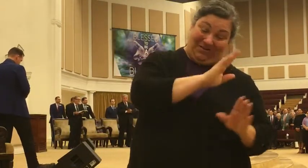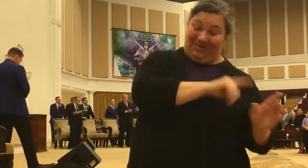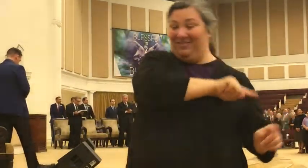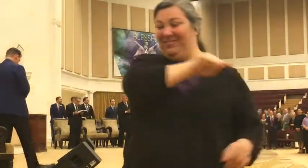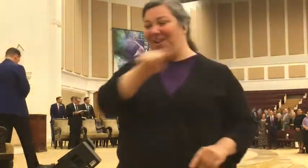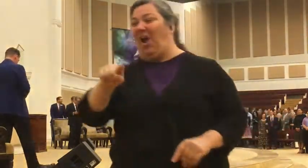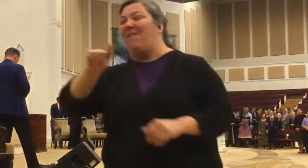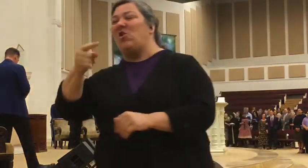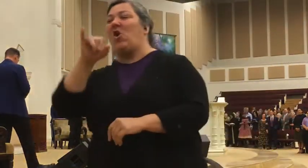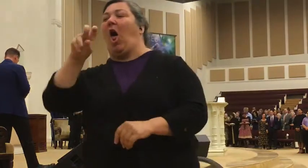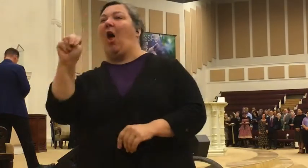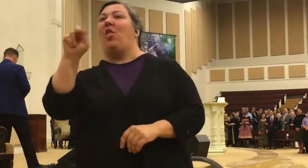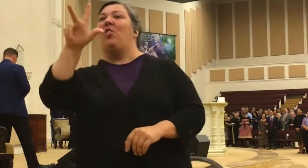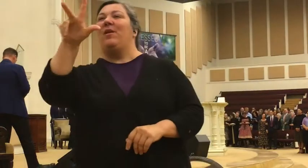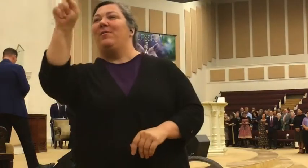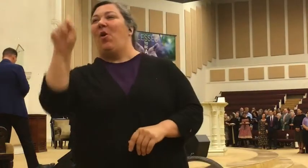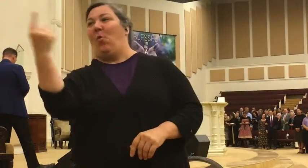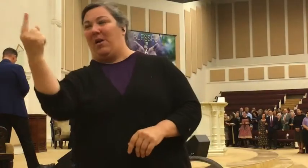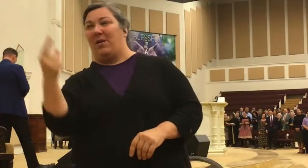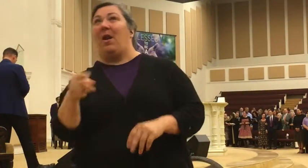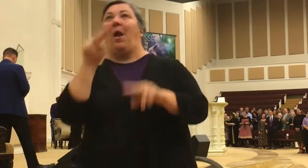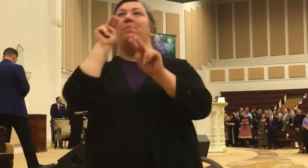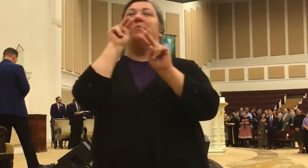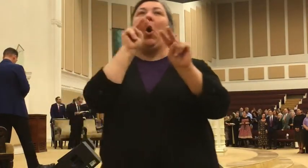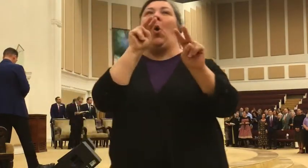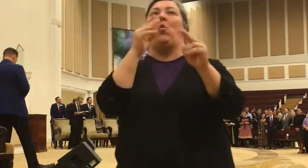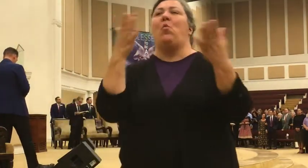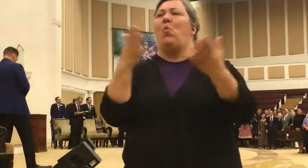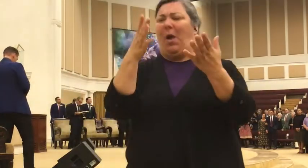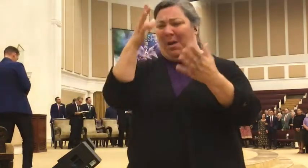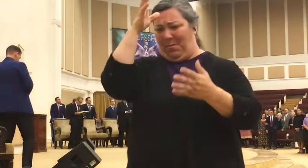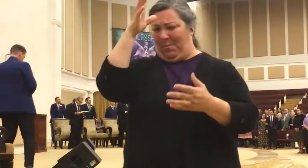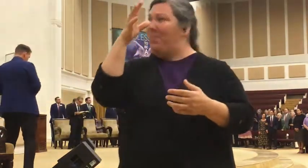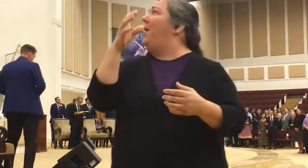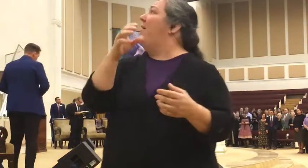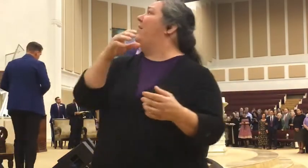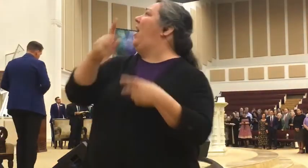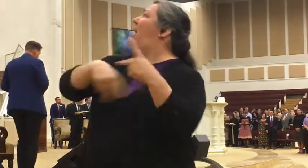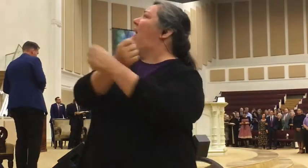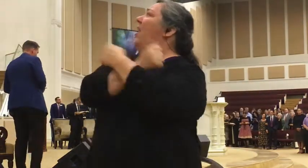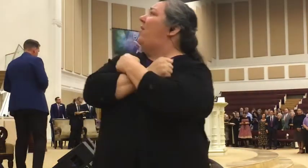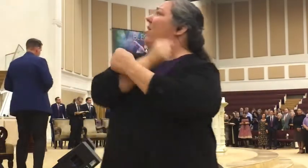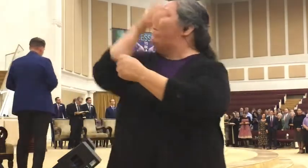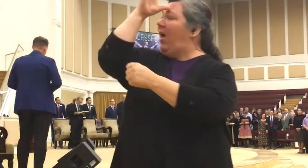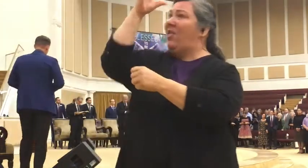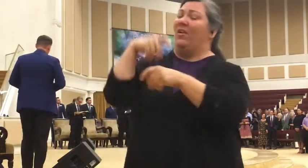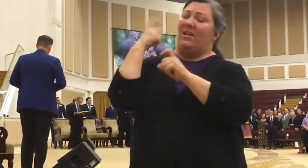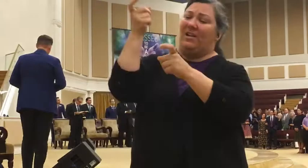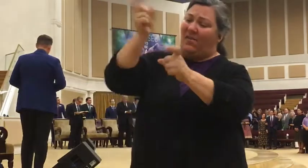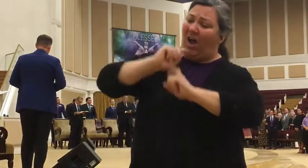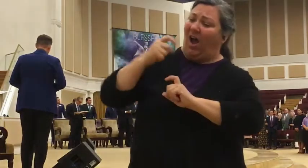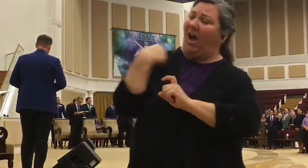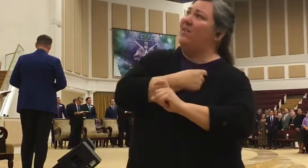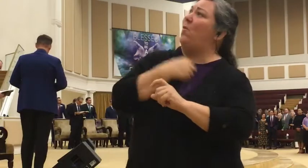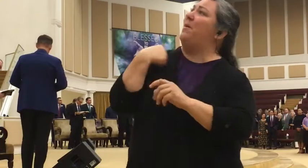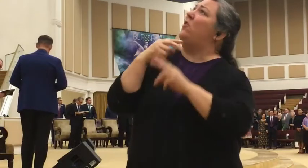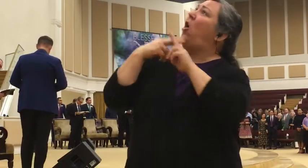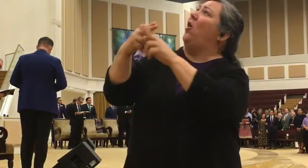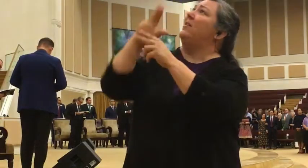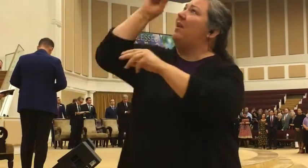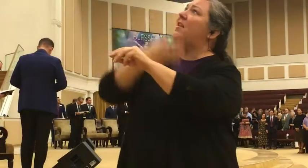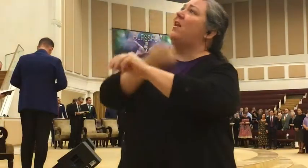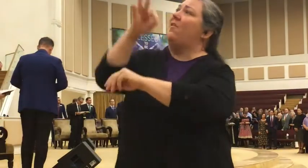1 John chapter number 3, verse number 1. Behold, what manner of love hath the Father bestowed upon us that should be called the sons of God. Therefore